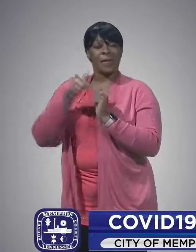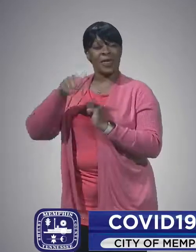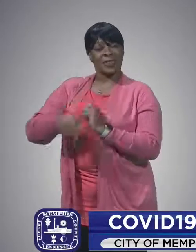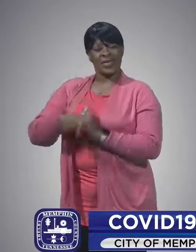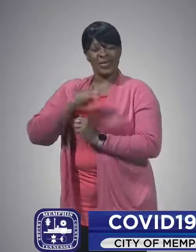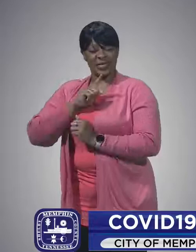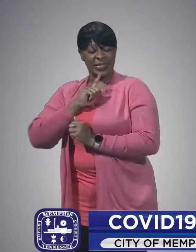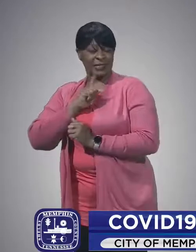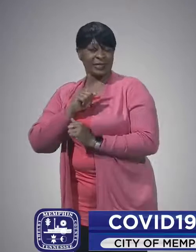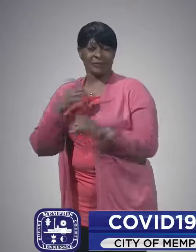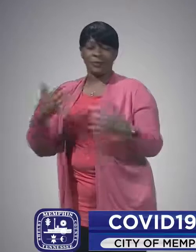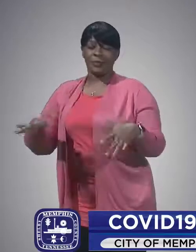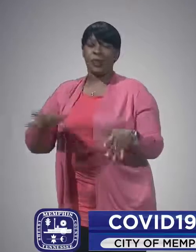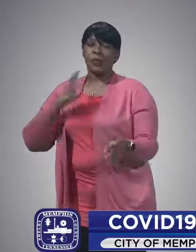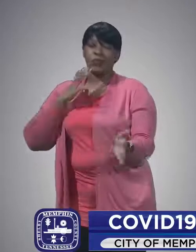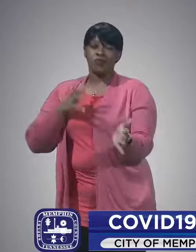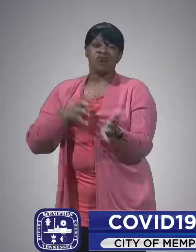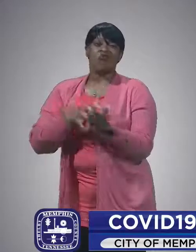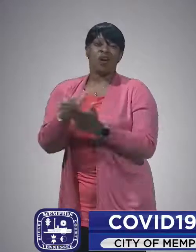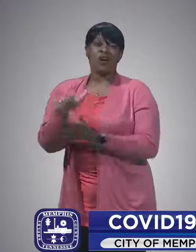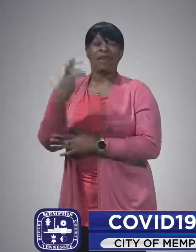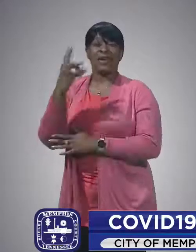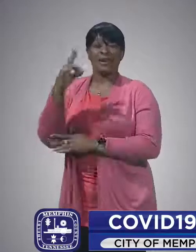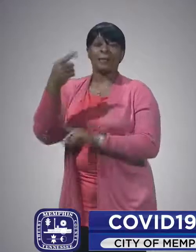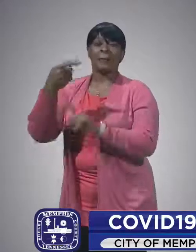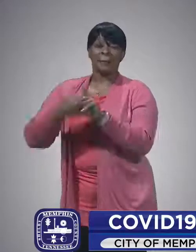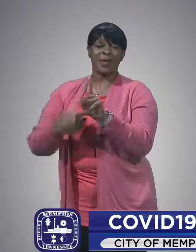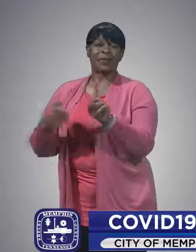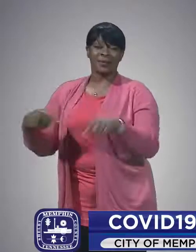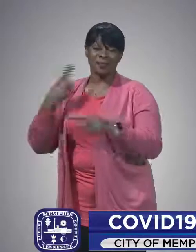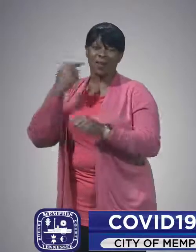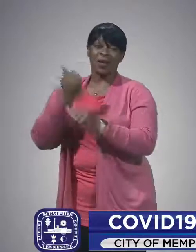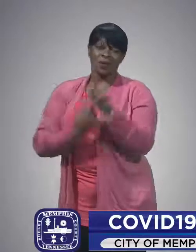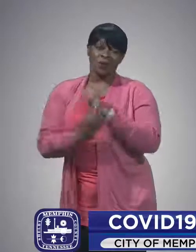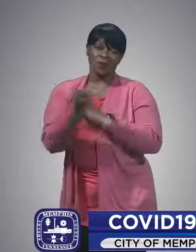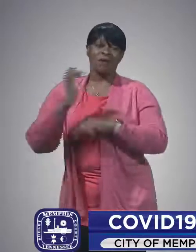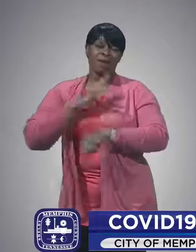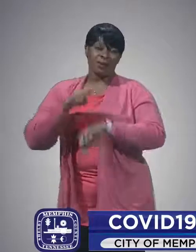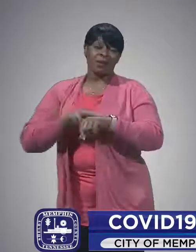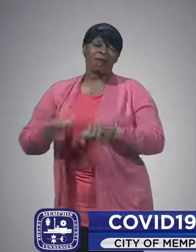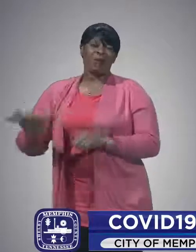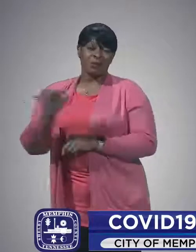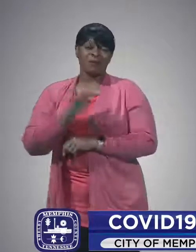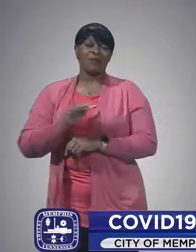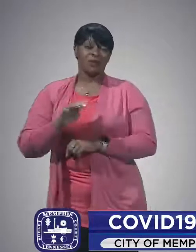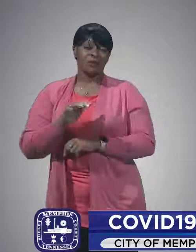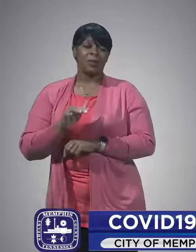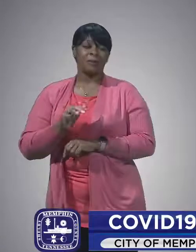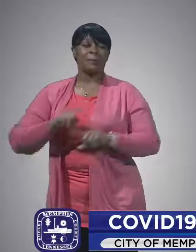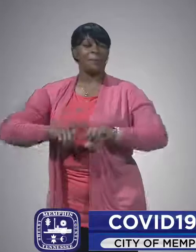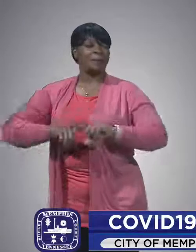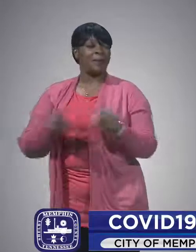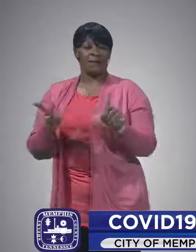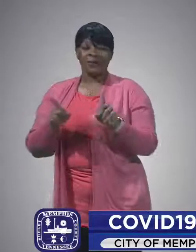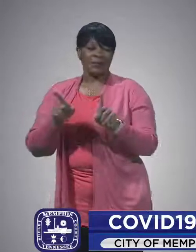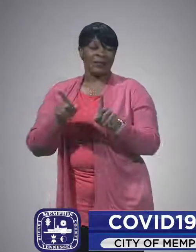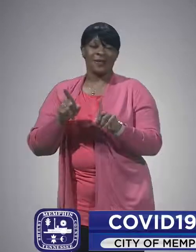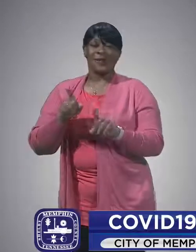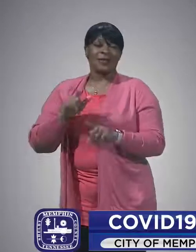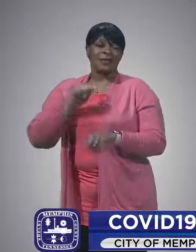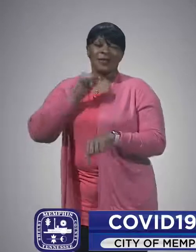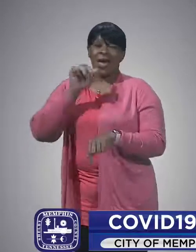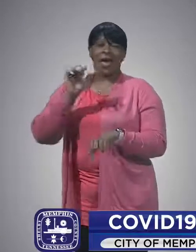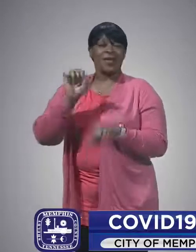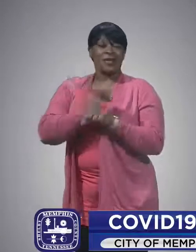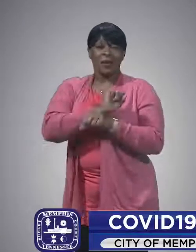has been a rough 18 months for everyone in our nation. but it is not the job of